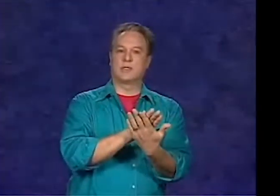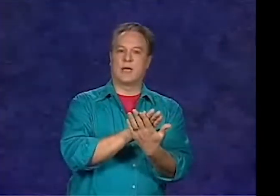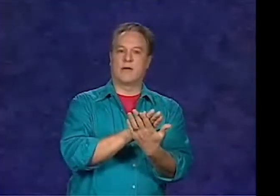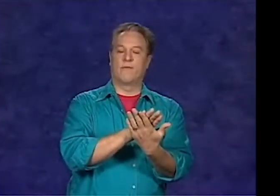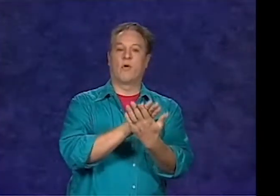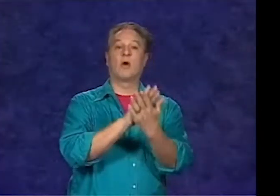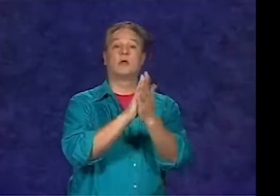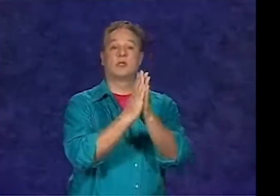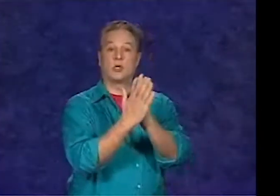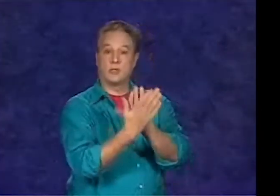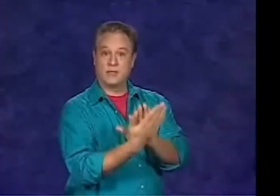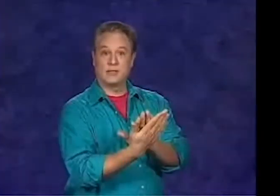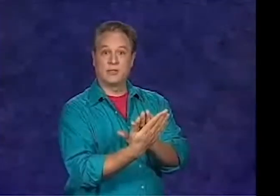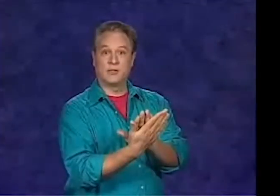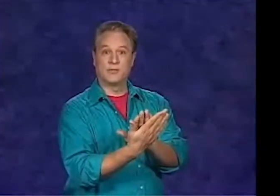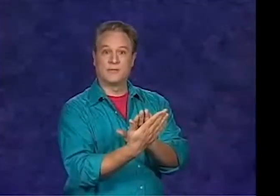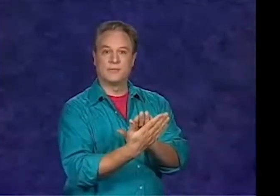turns into.